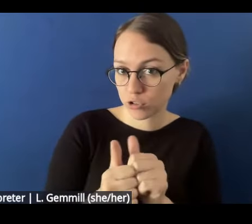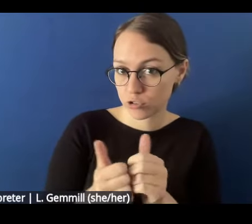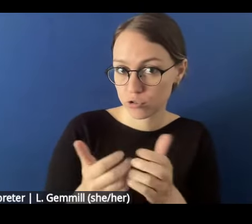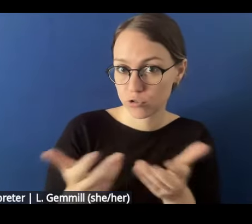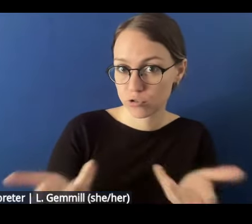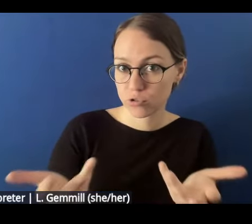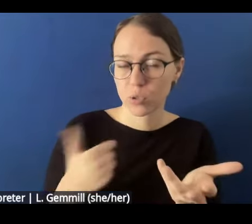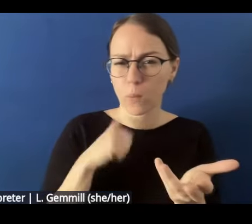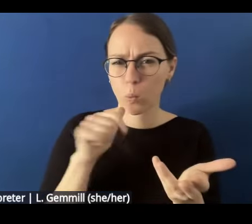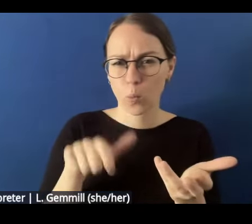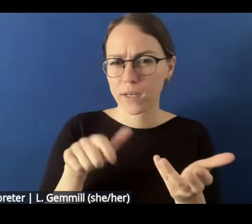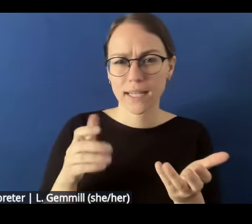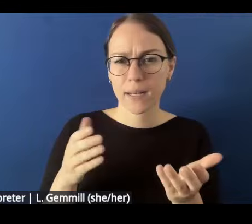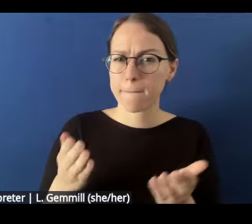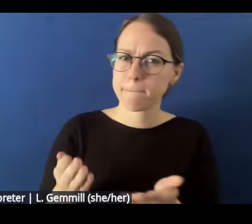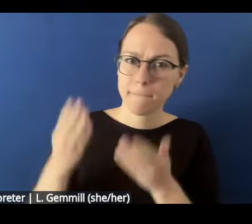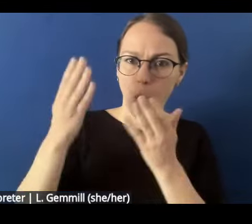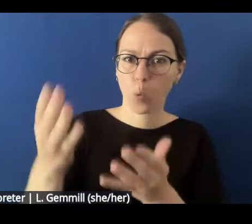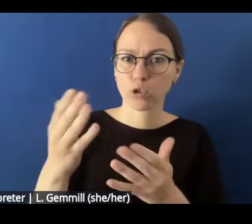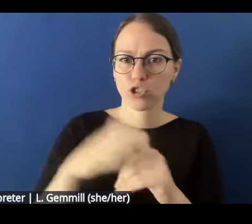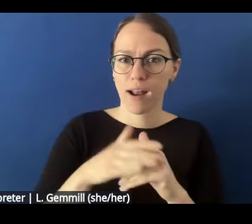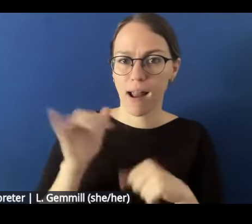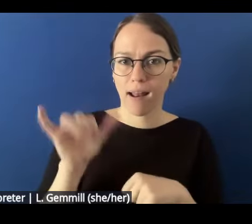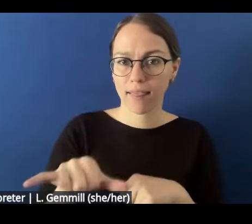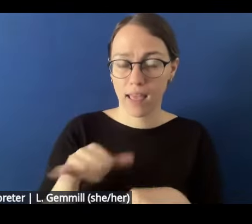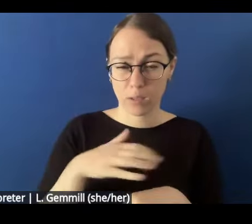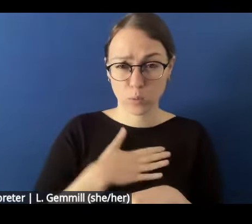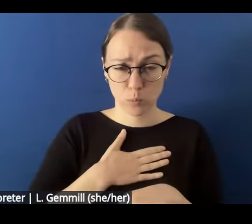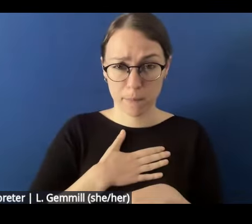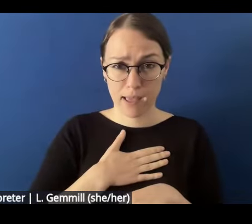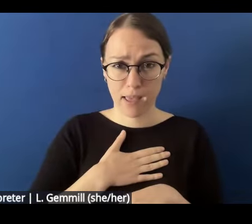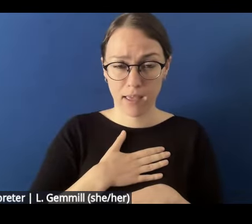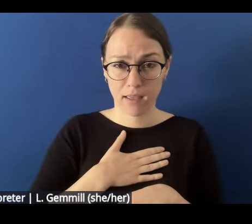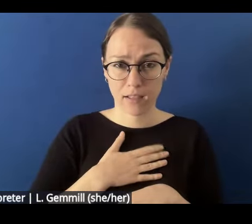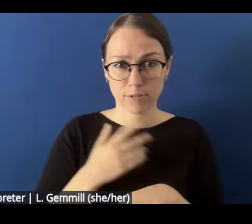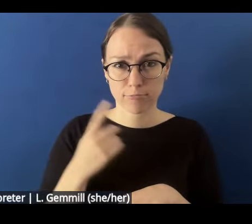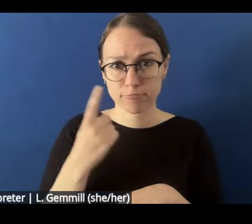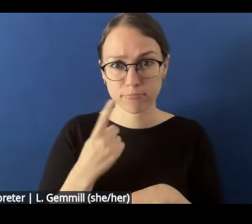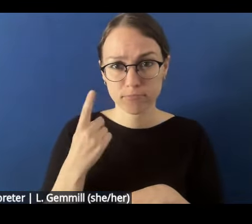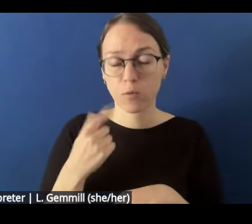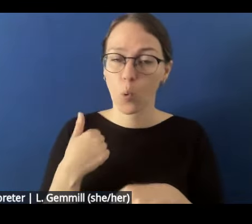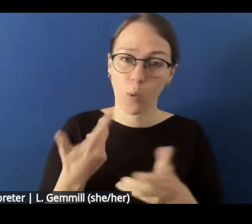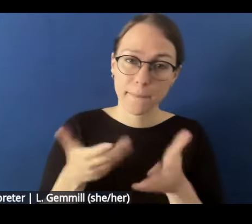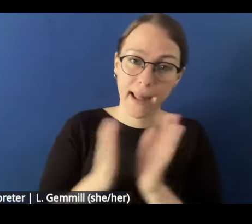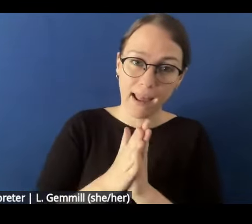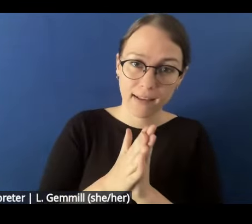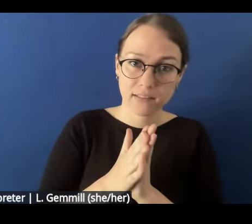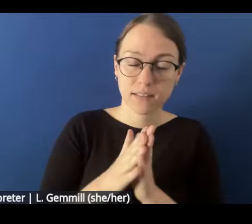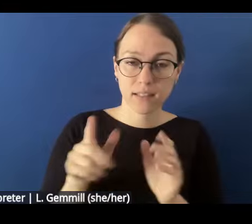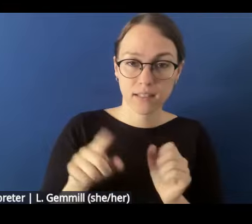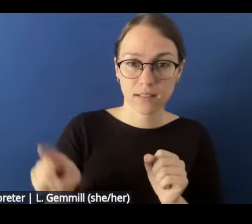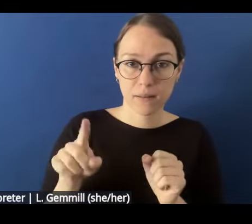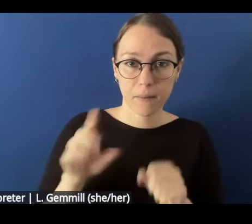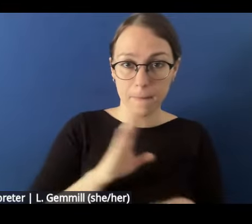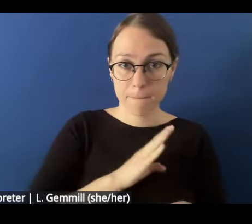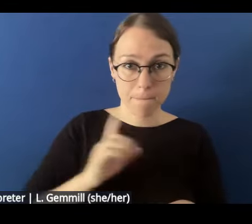need motions on this, but so I would guess that what I'm asking of my fellow board members is, shall we